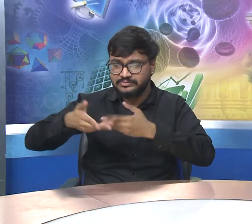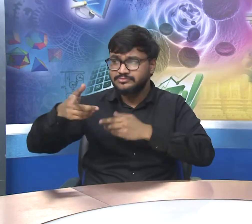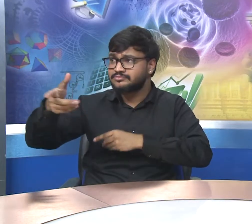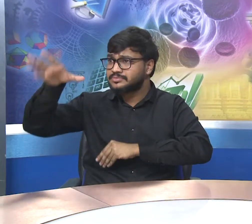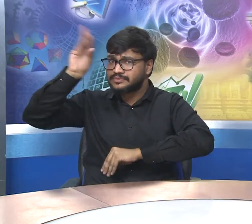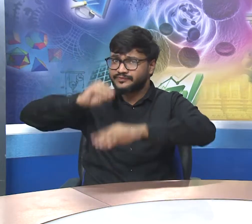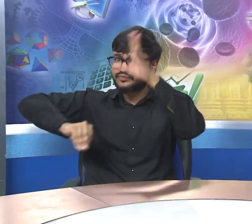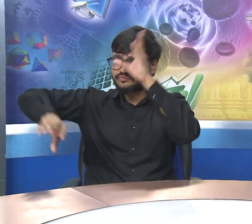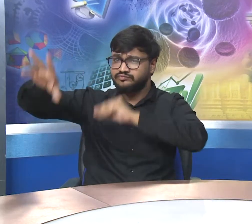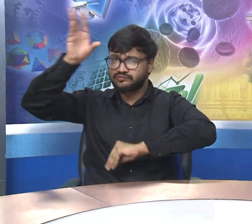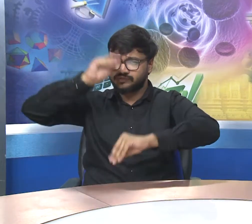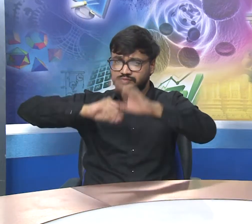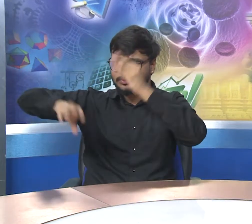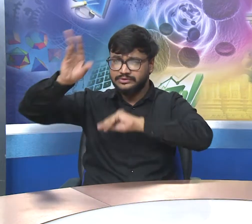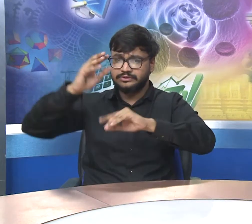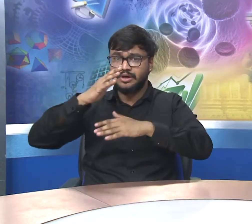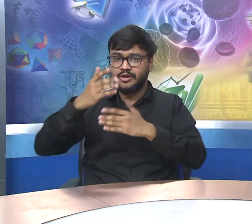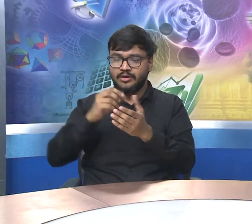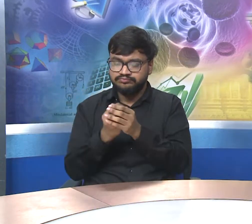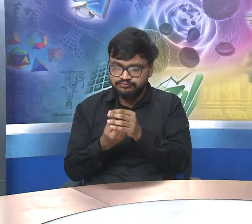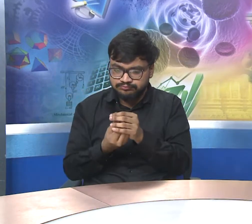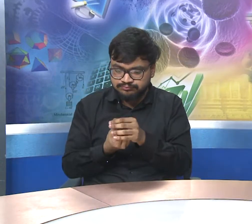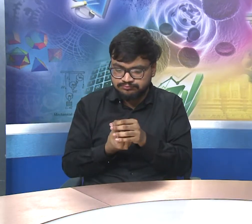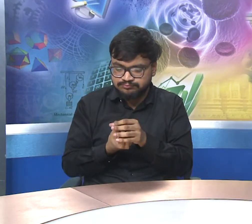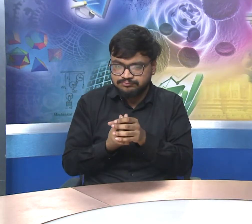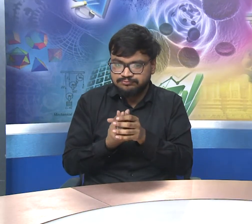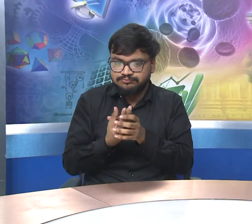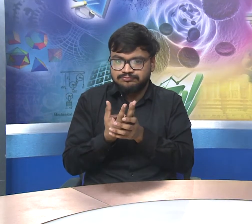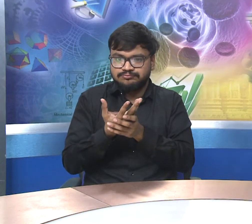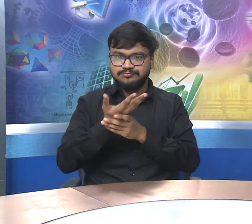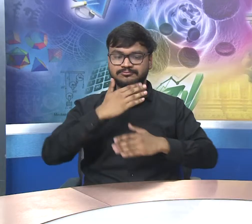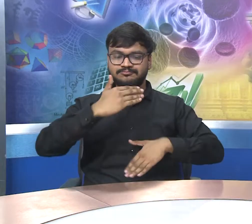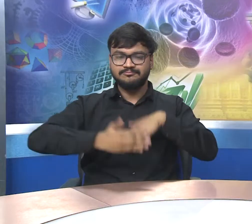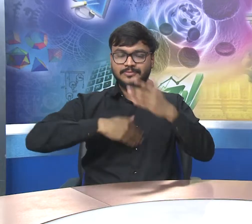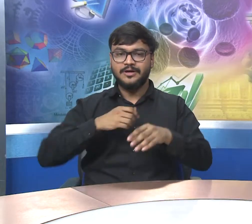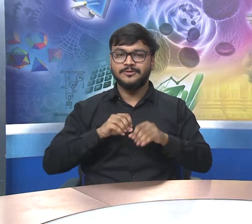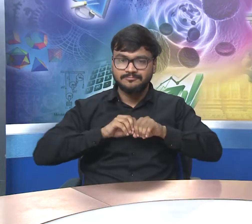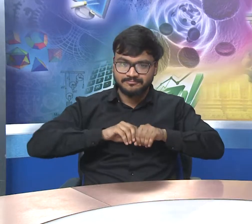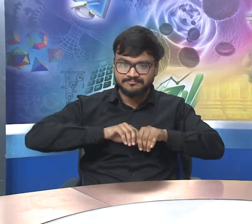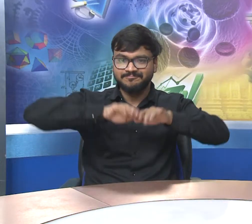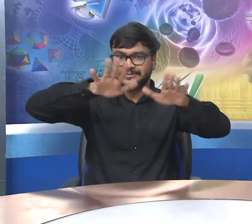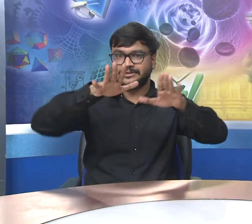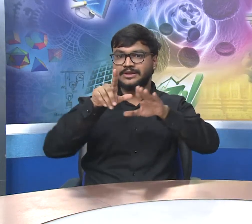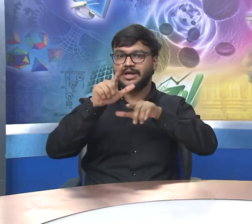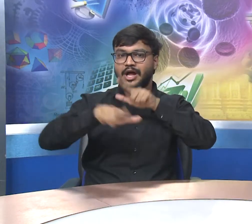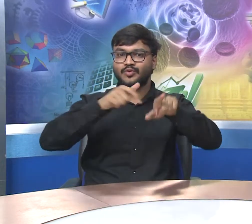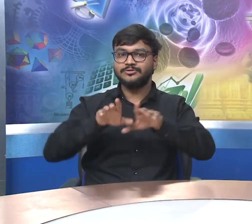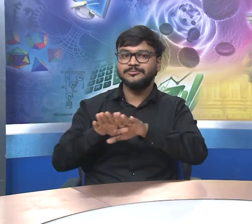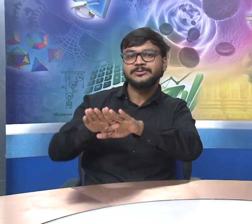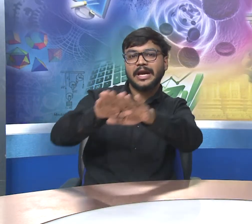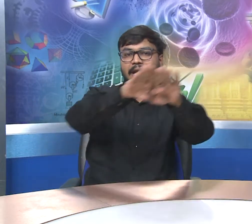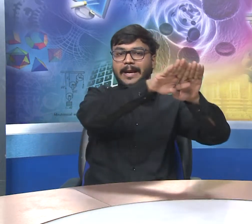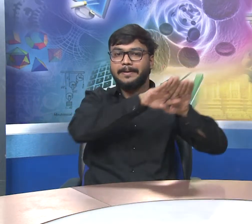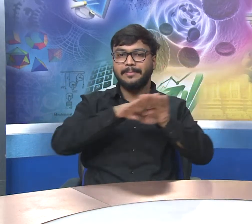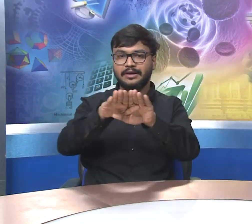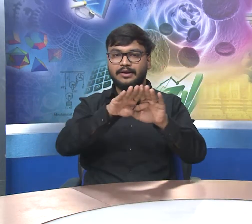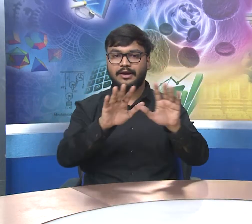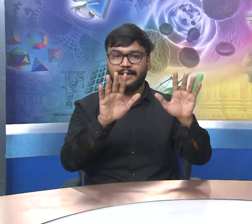The standard variety must be an actual existing variety, not an artificial collection without any